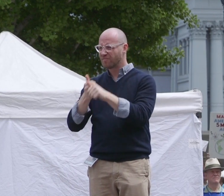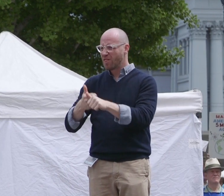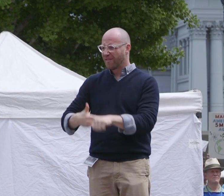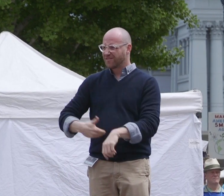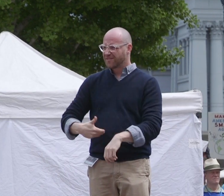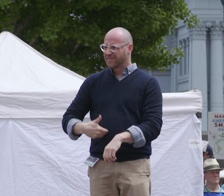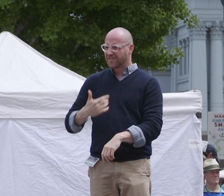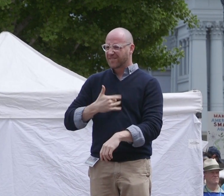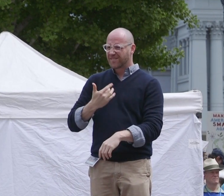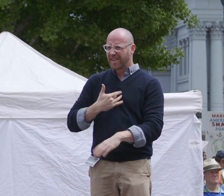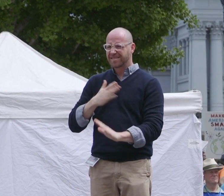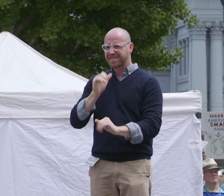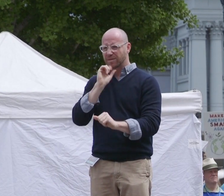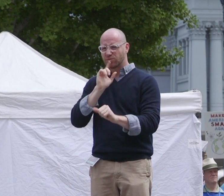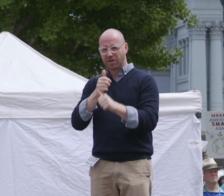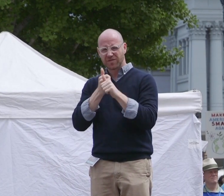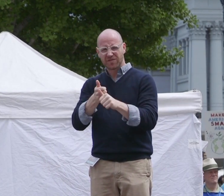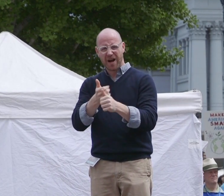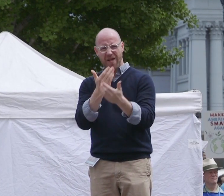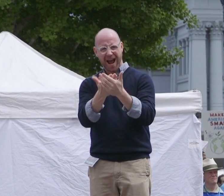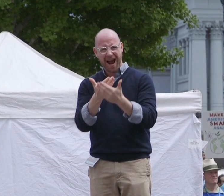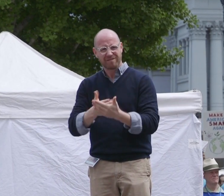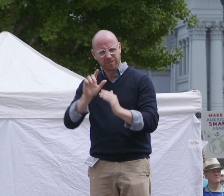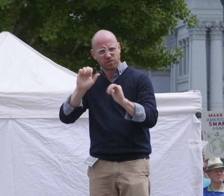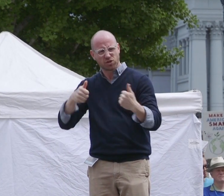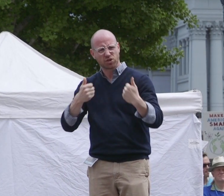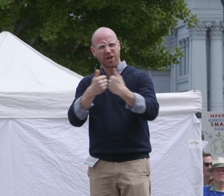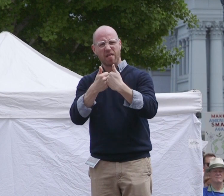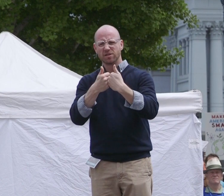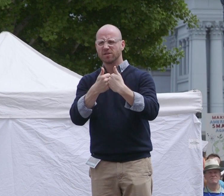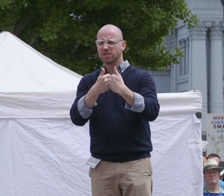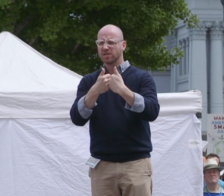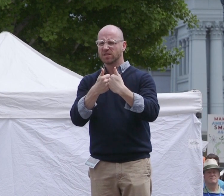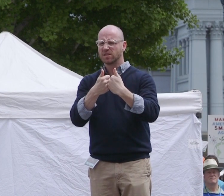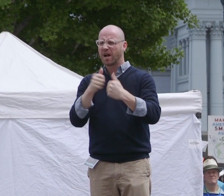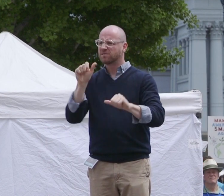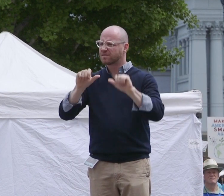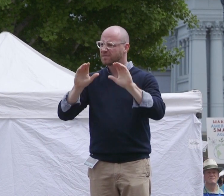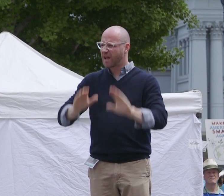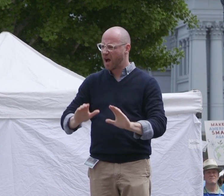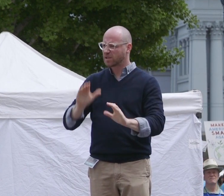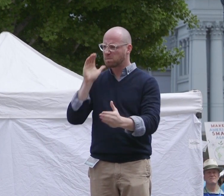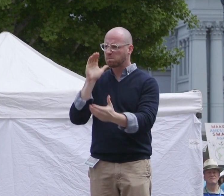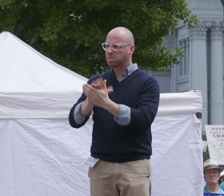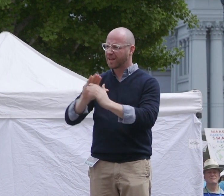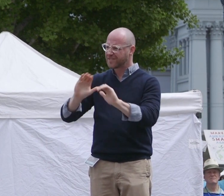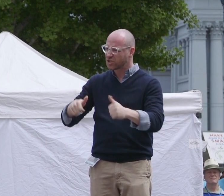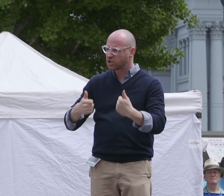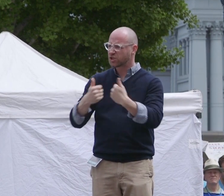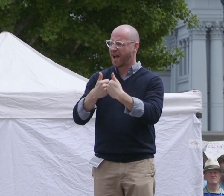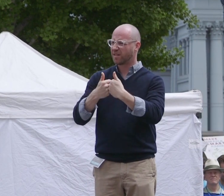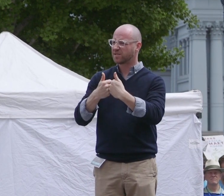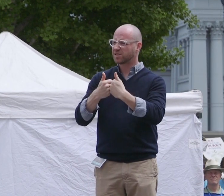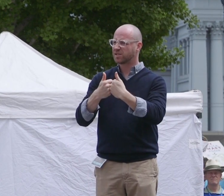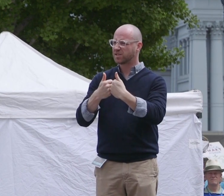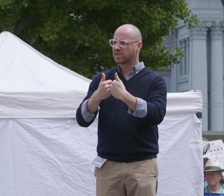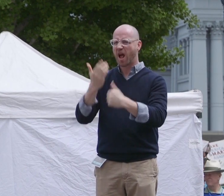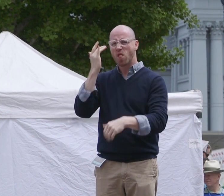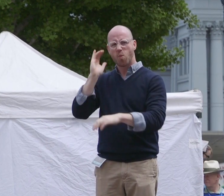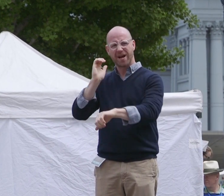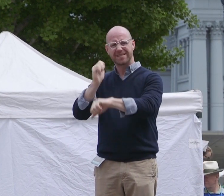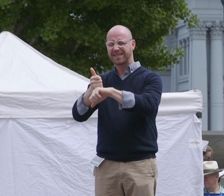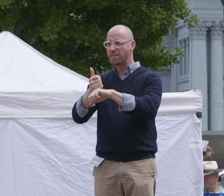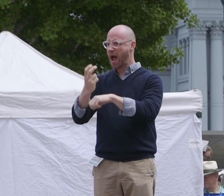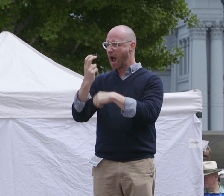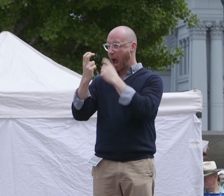A scientist knows this in their bones. This is why blind tests exist, and double and triple, and